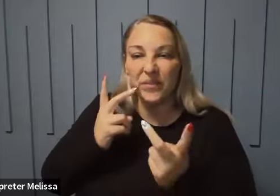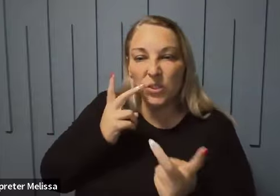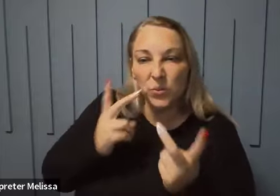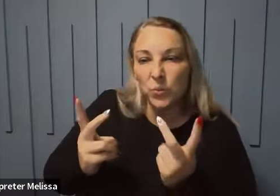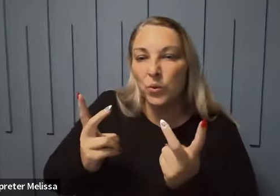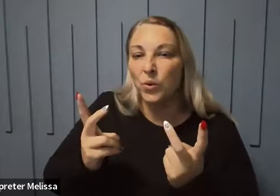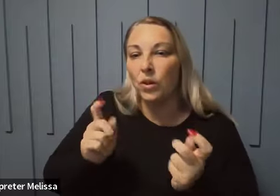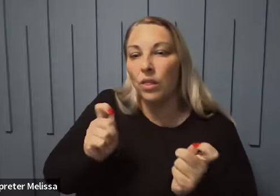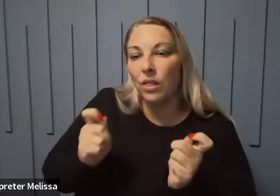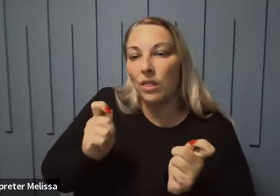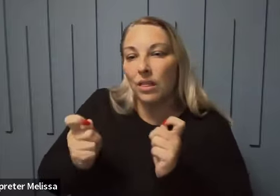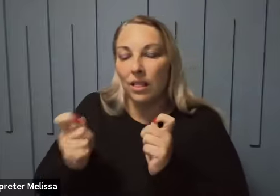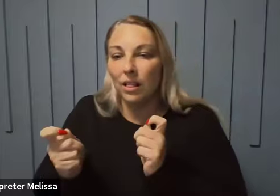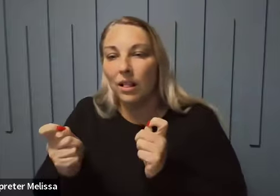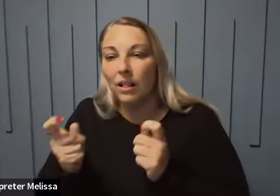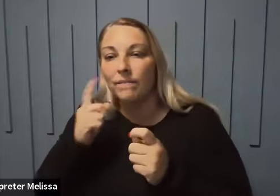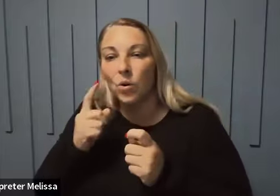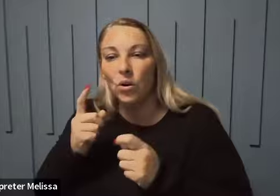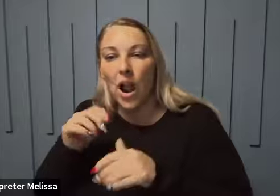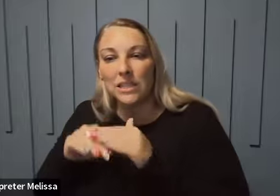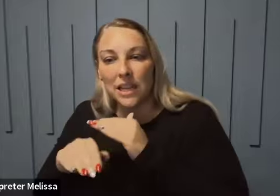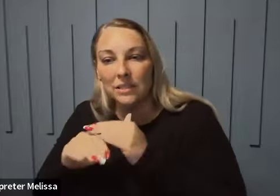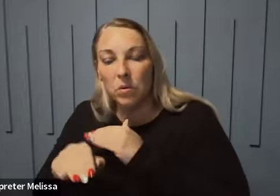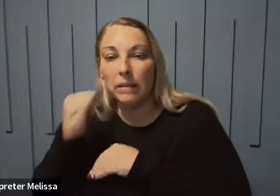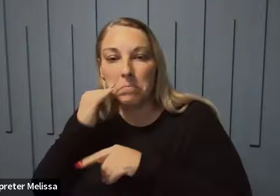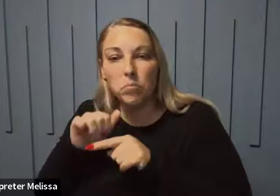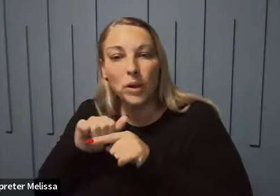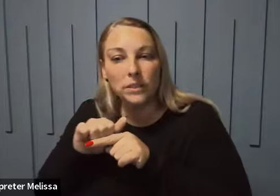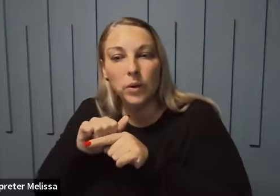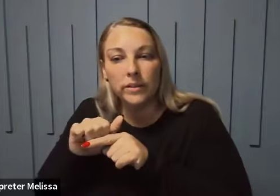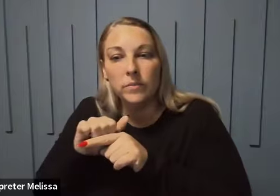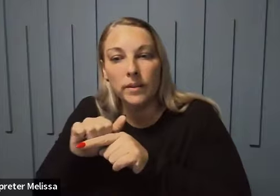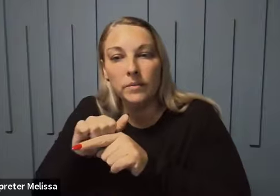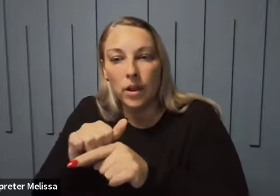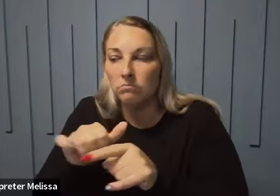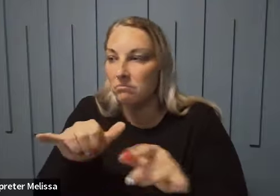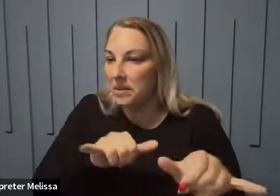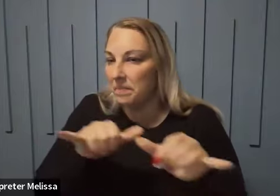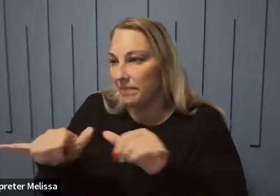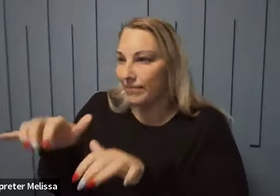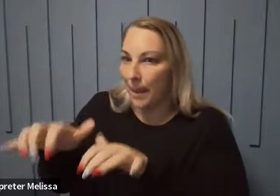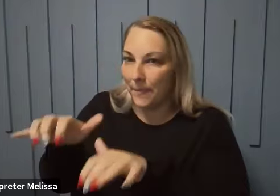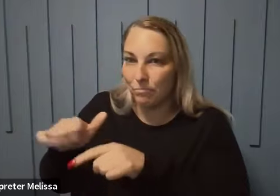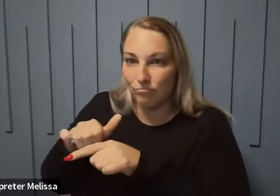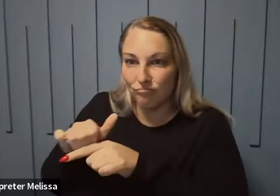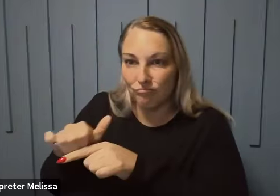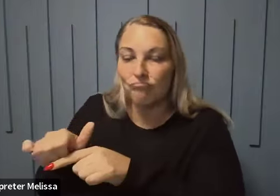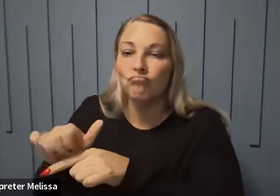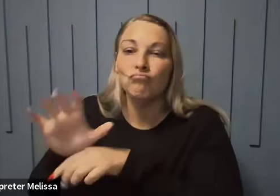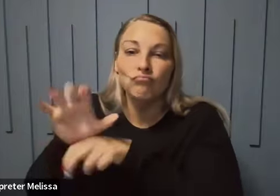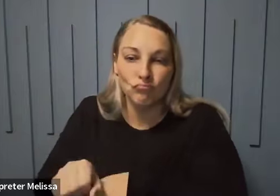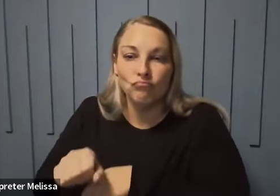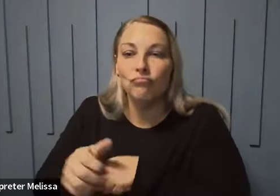English visually accessible, if they just practice that code like we practice to learn to type, then it can be really